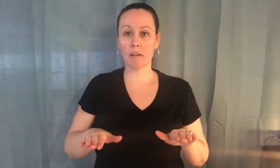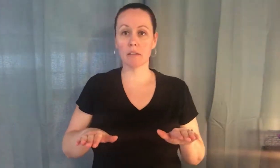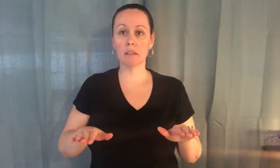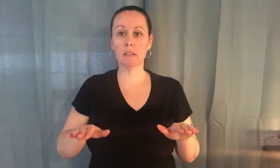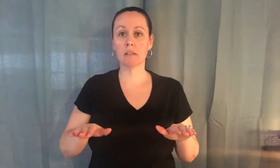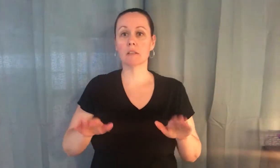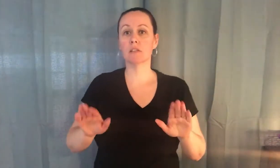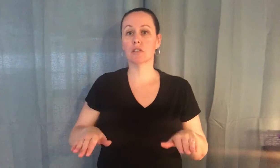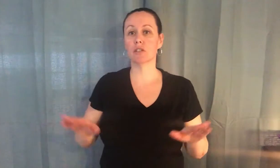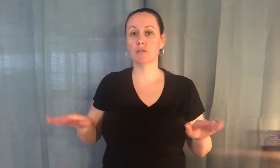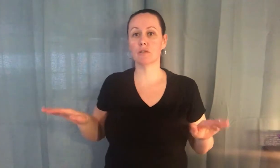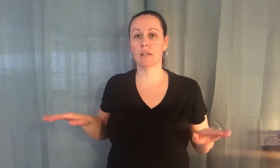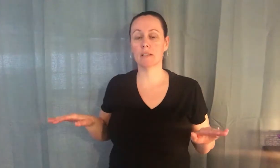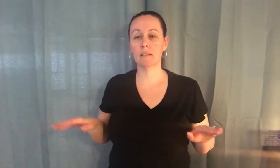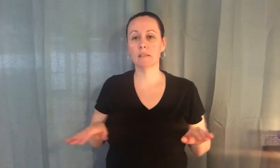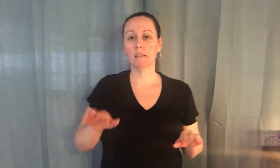Child, children.